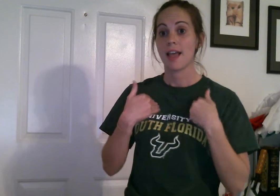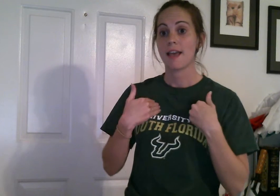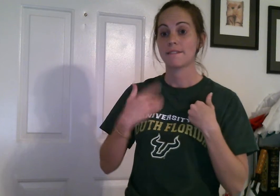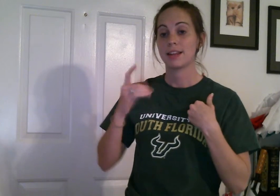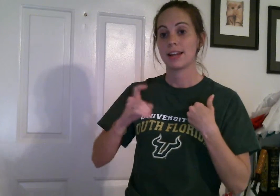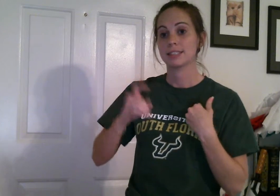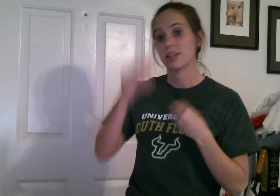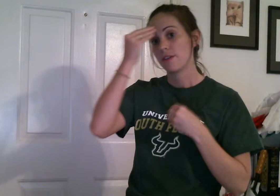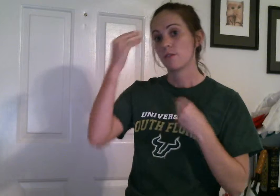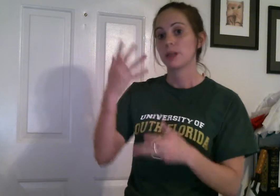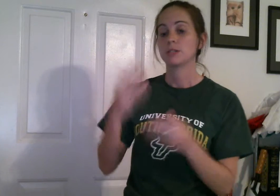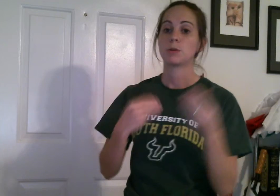best possible care.